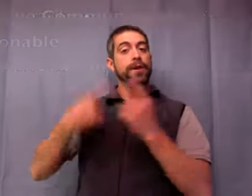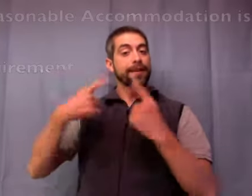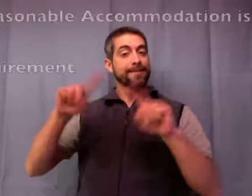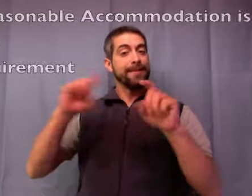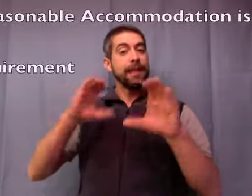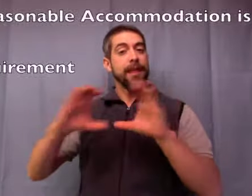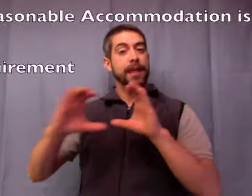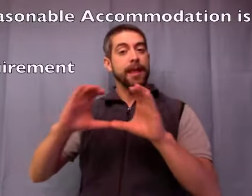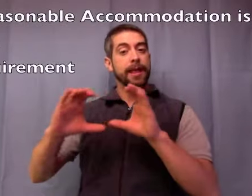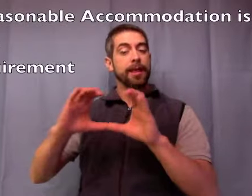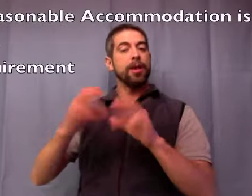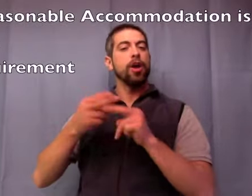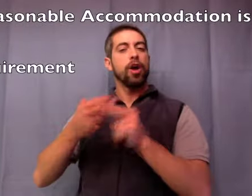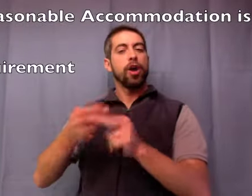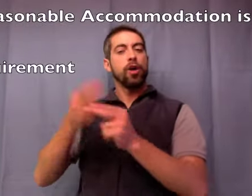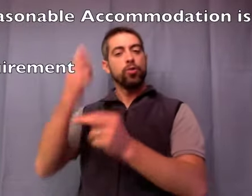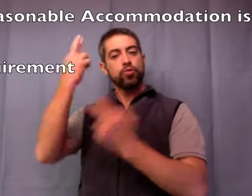provided for, and adhered to.